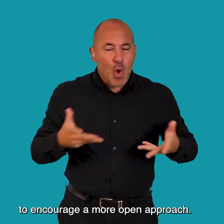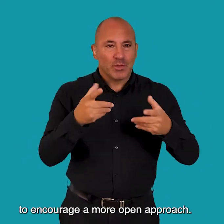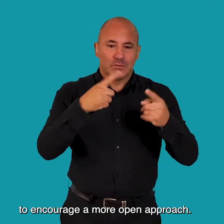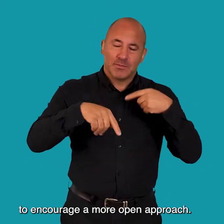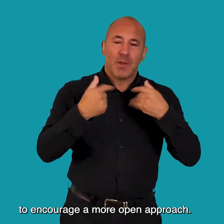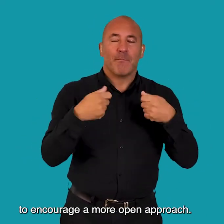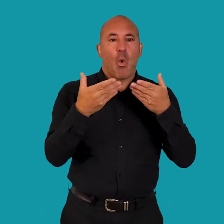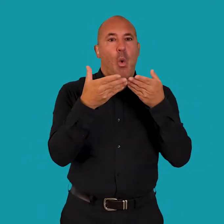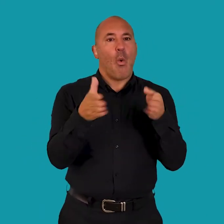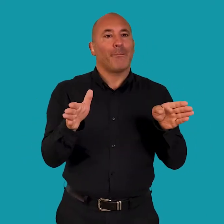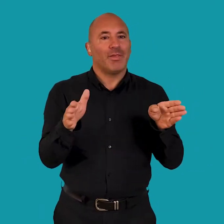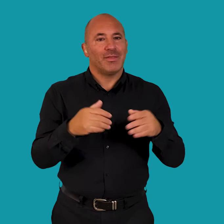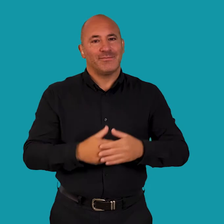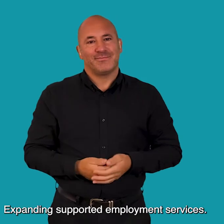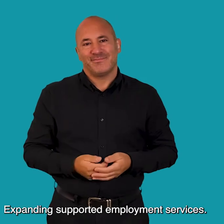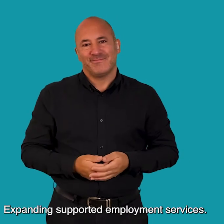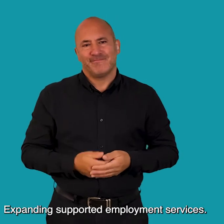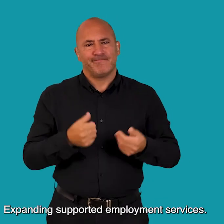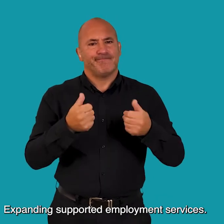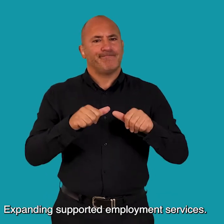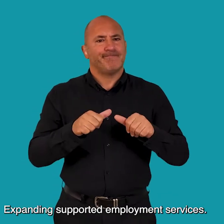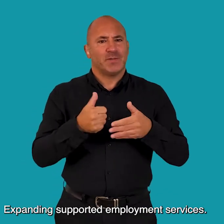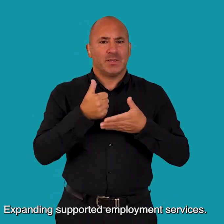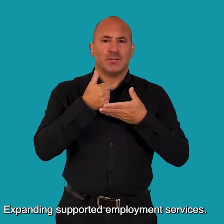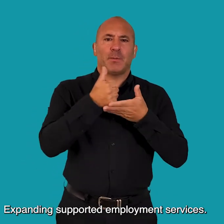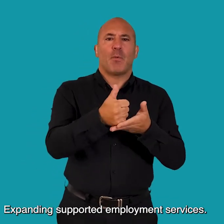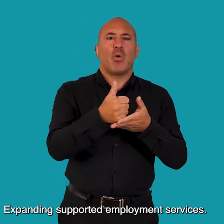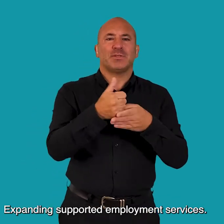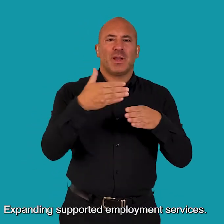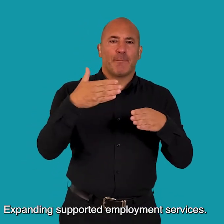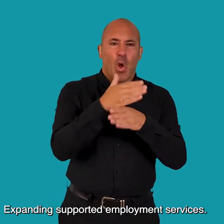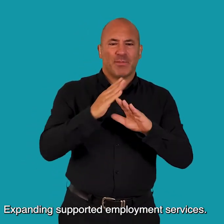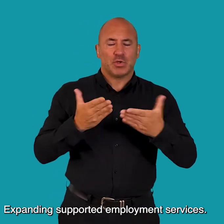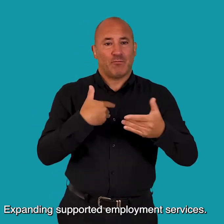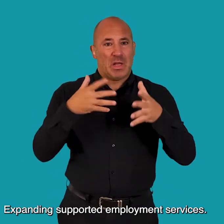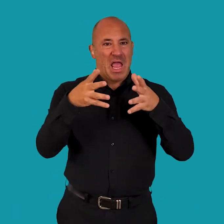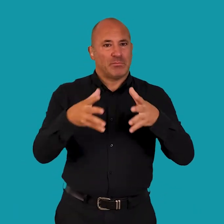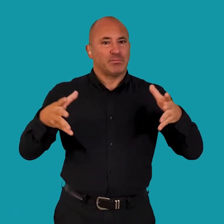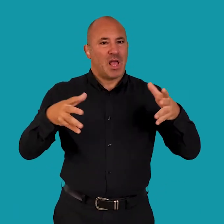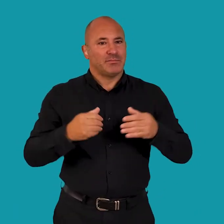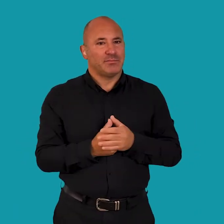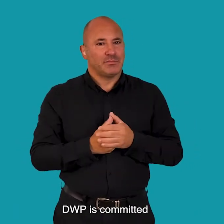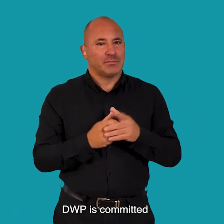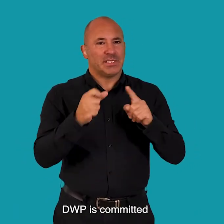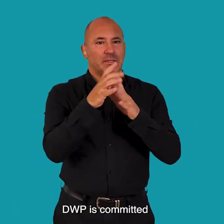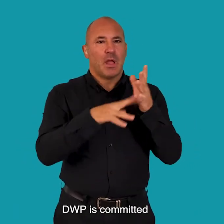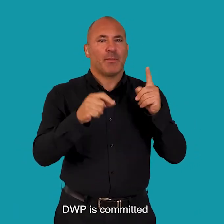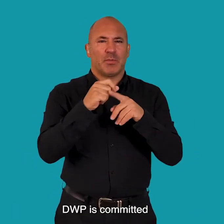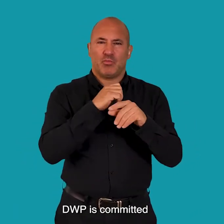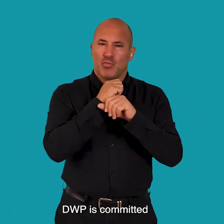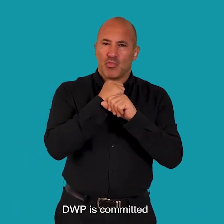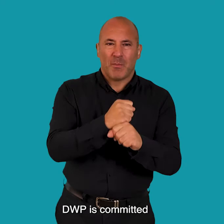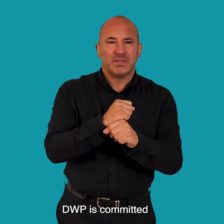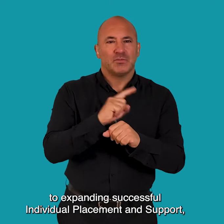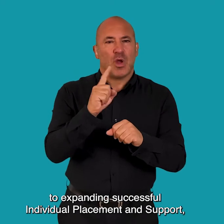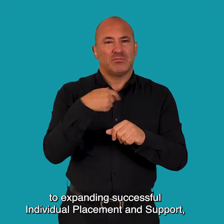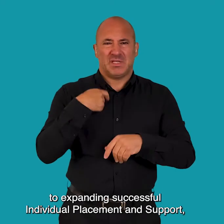approach. Expanding supported employment services. DWP is committed to